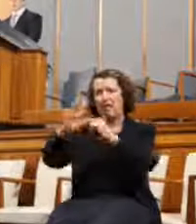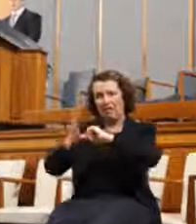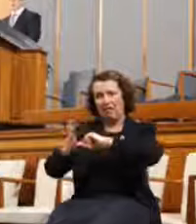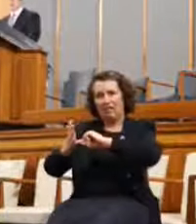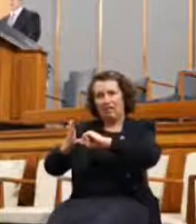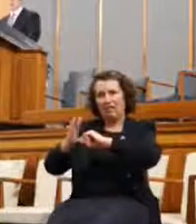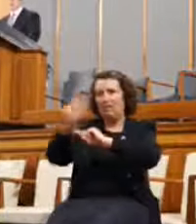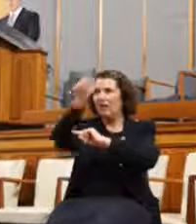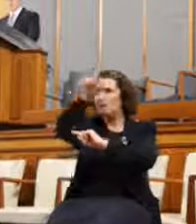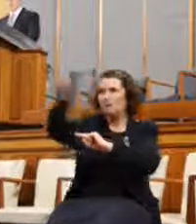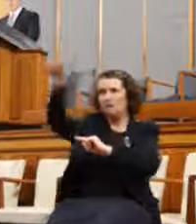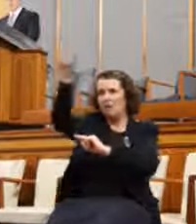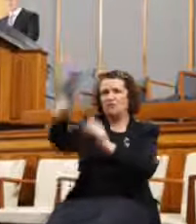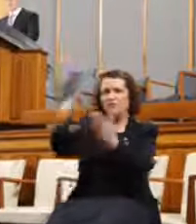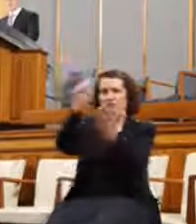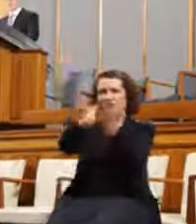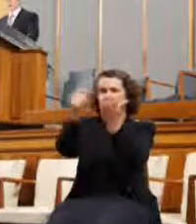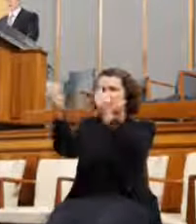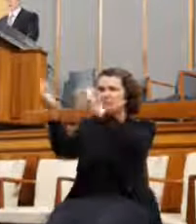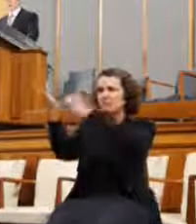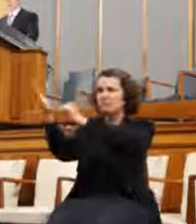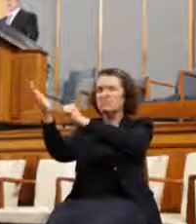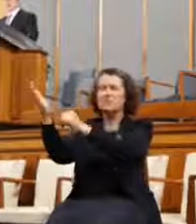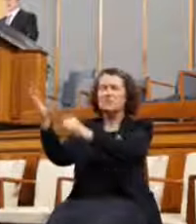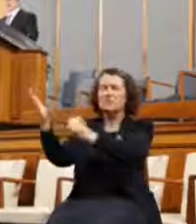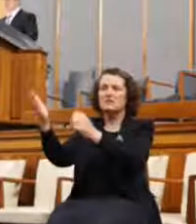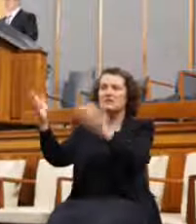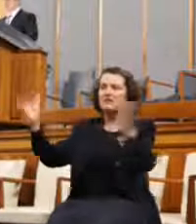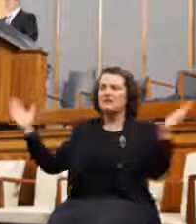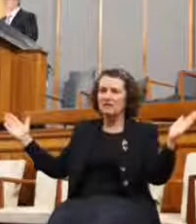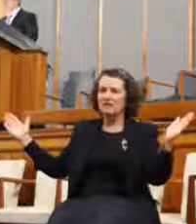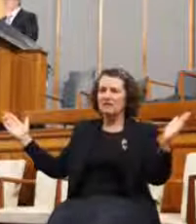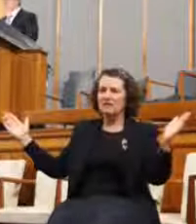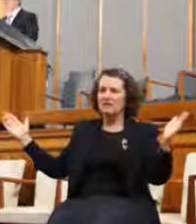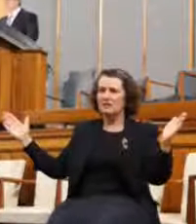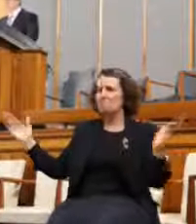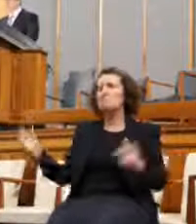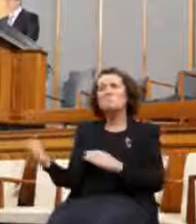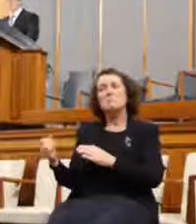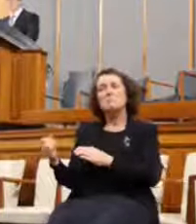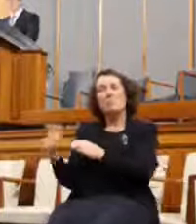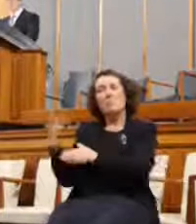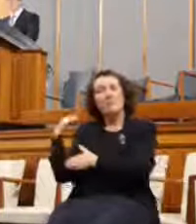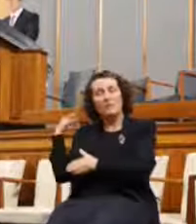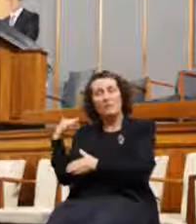There he hung in the sun, bleeding. He'd been scourged, whipped to the bone.